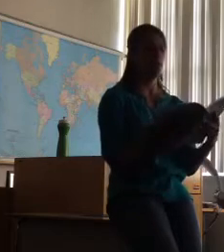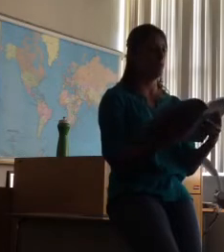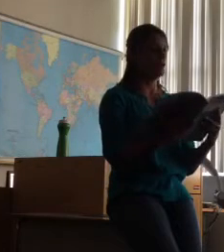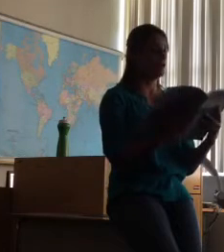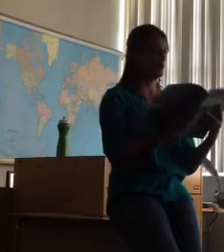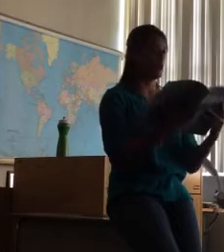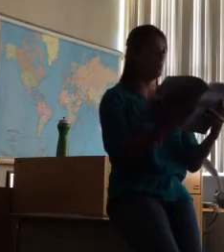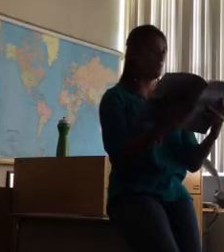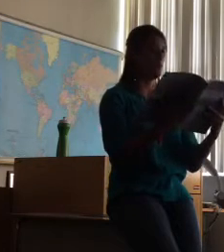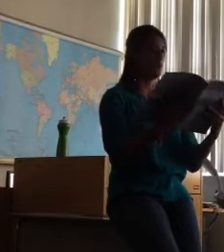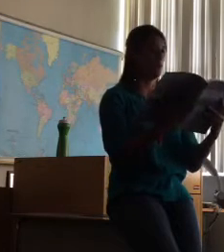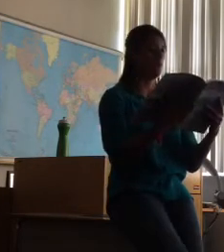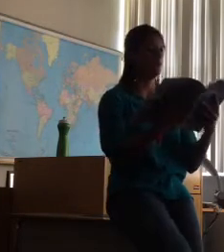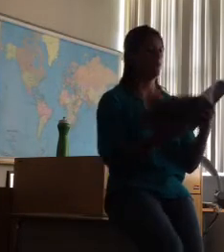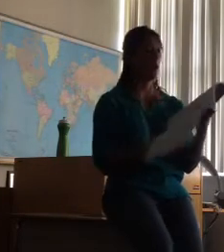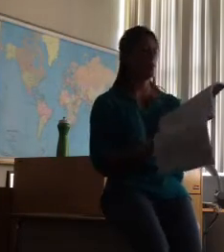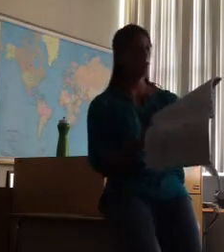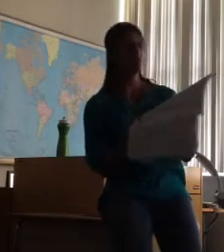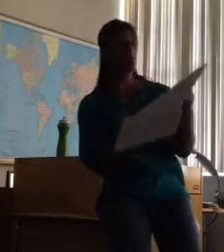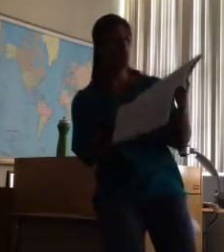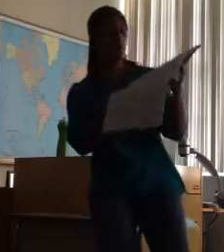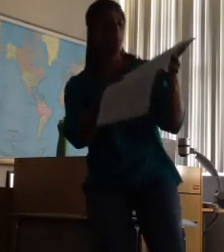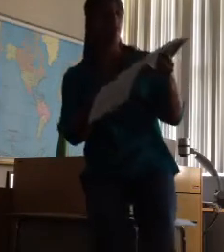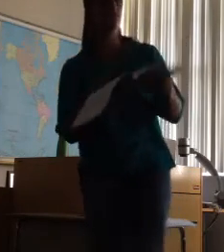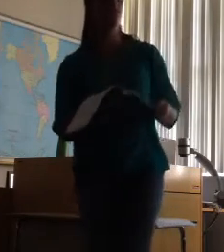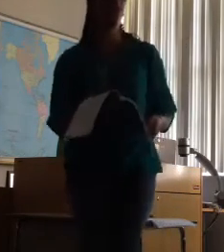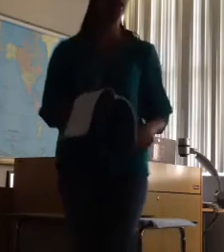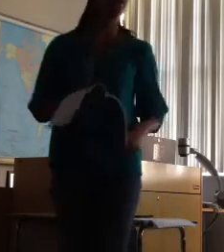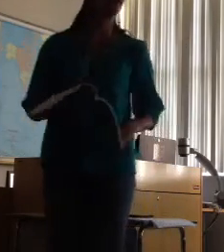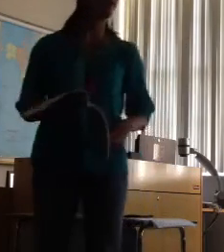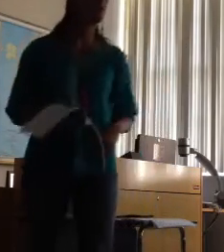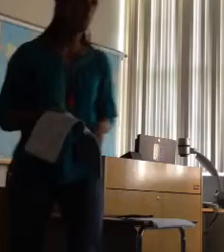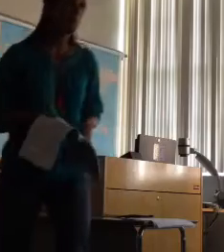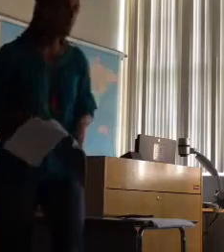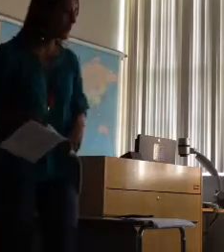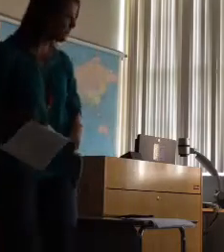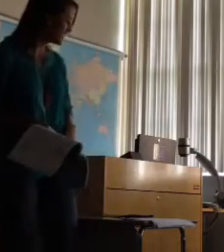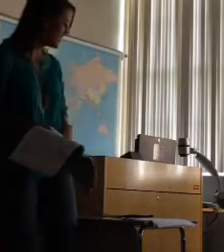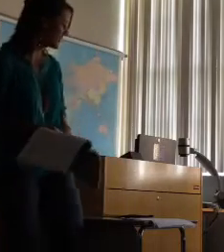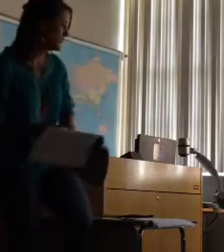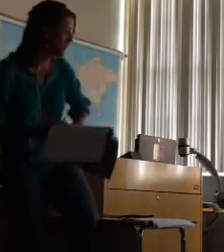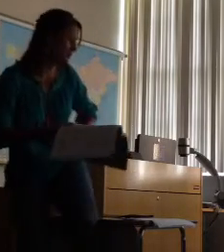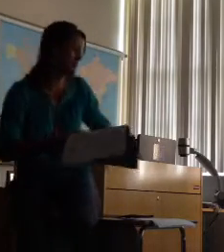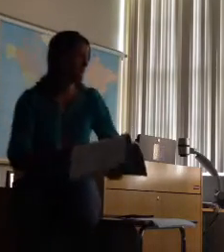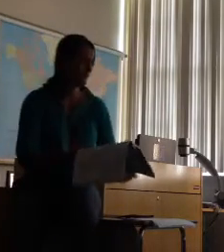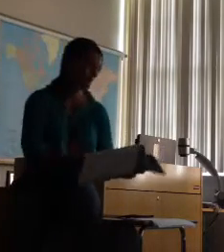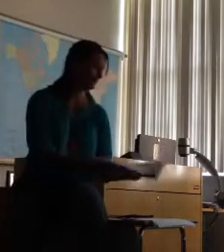let's start with vocabulary review on page 130. Actually, I have a book that goes that.